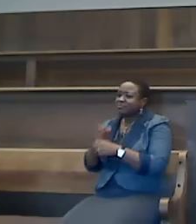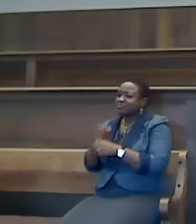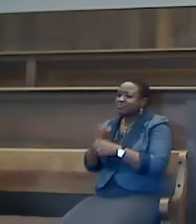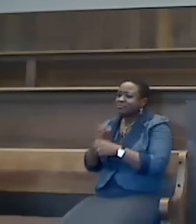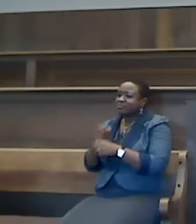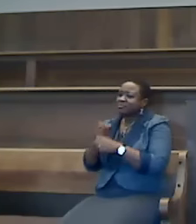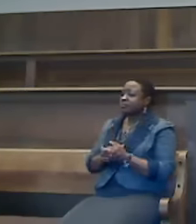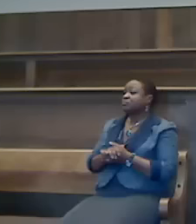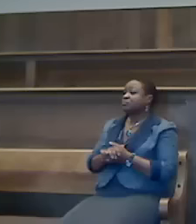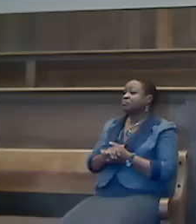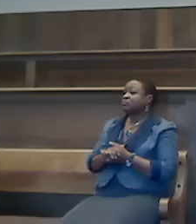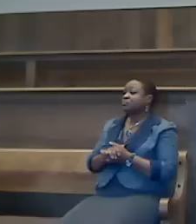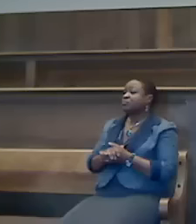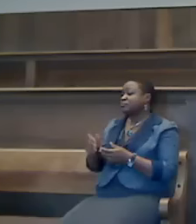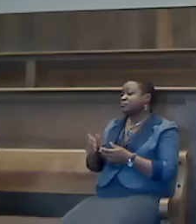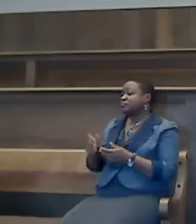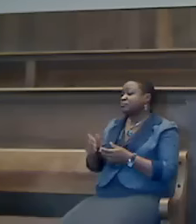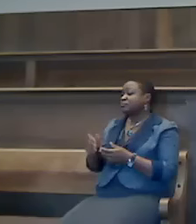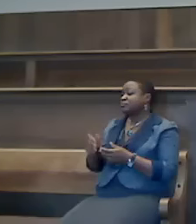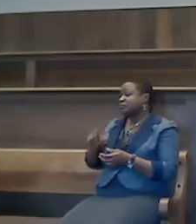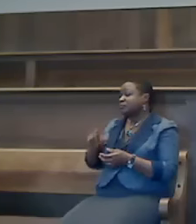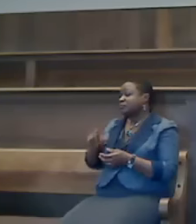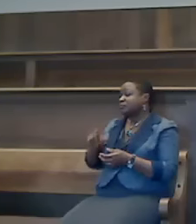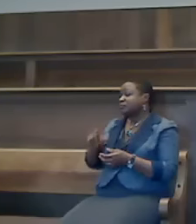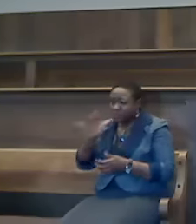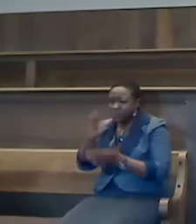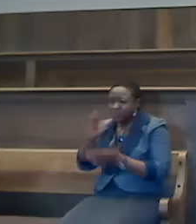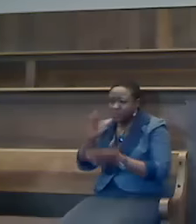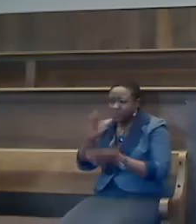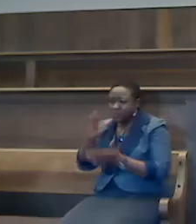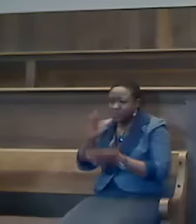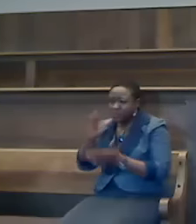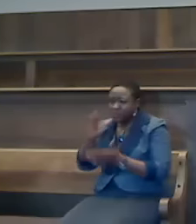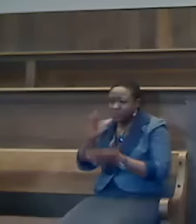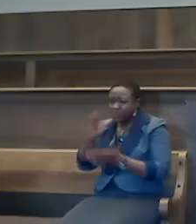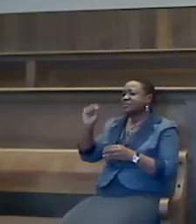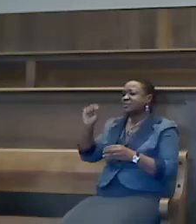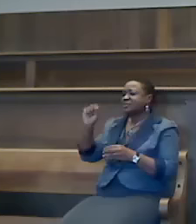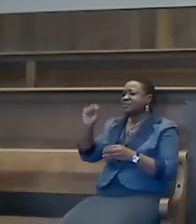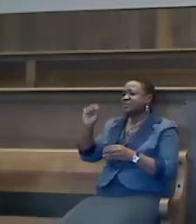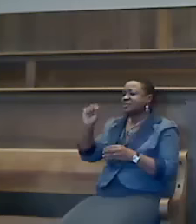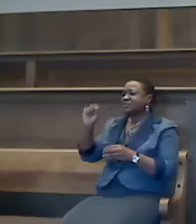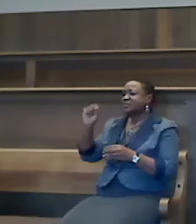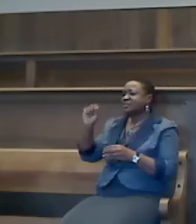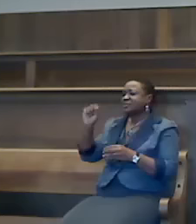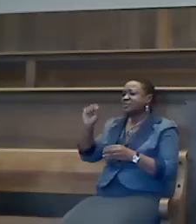Jeffrey will talk more about these side effects. The question is, what do we do about this?